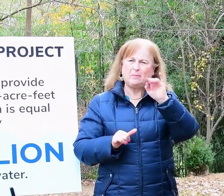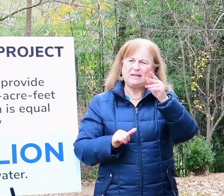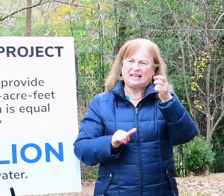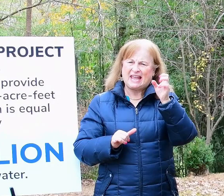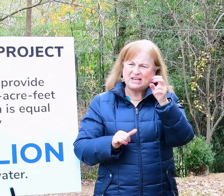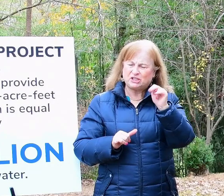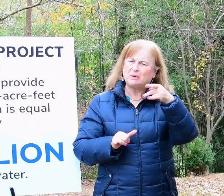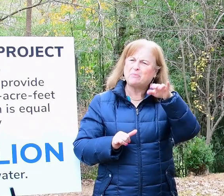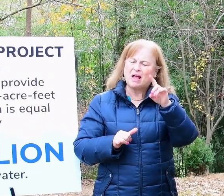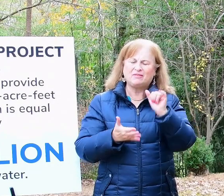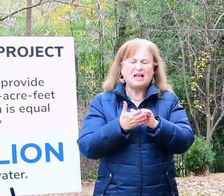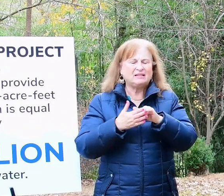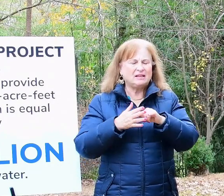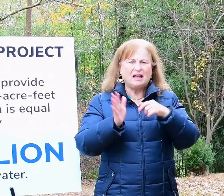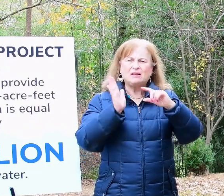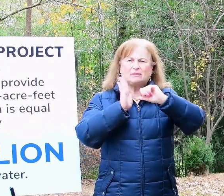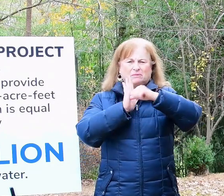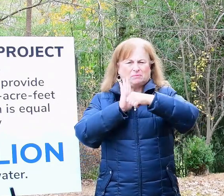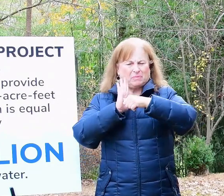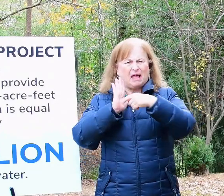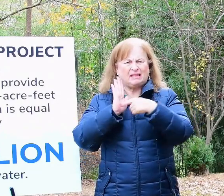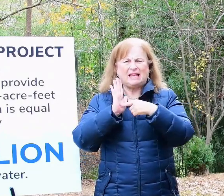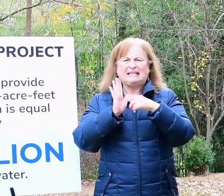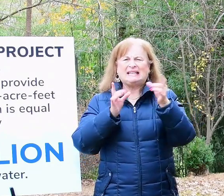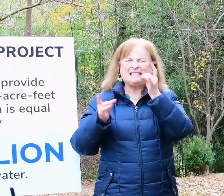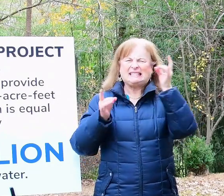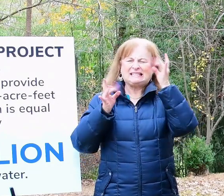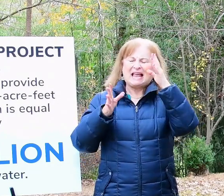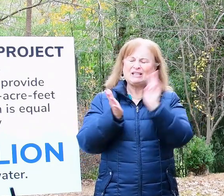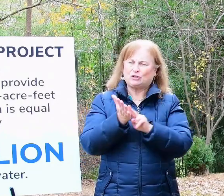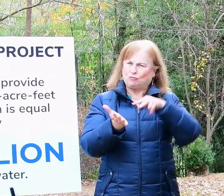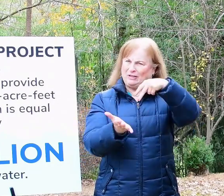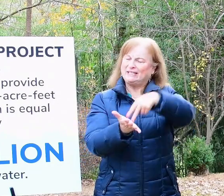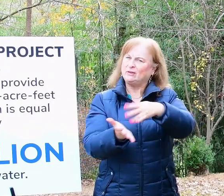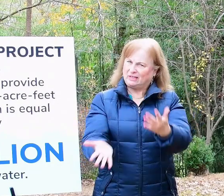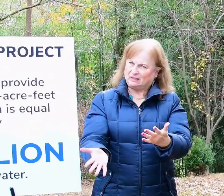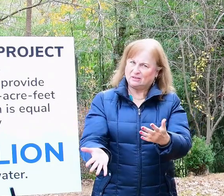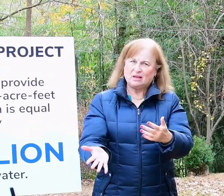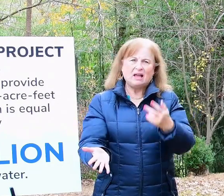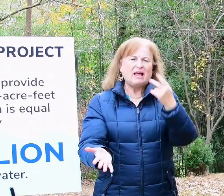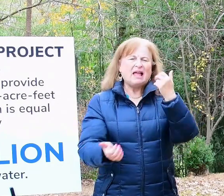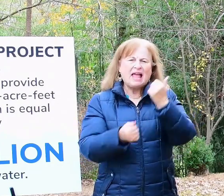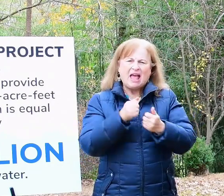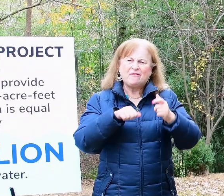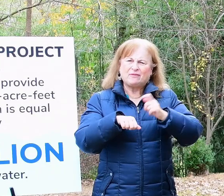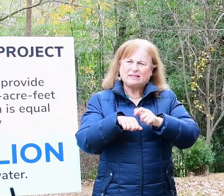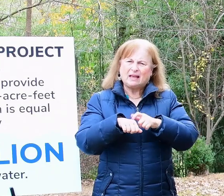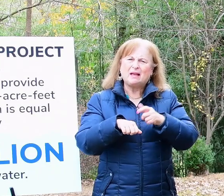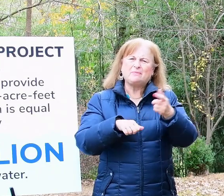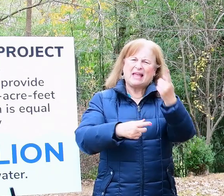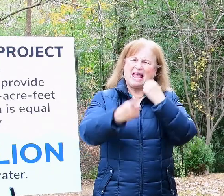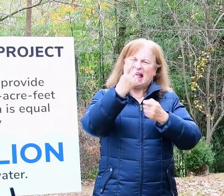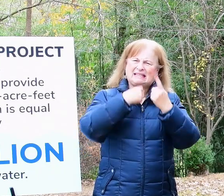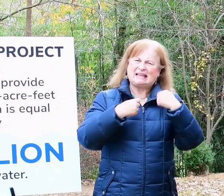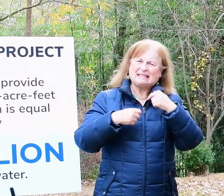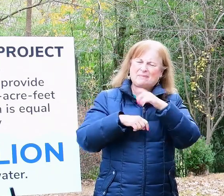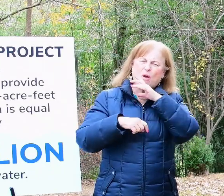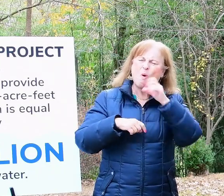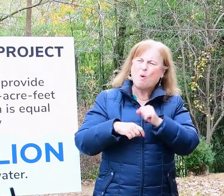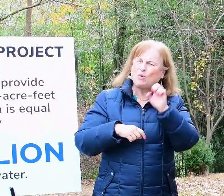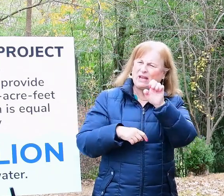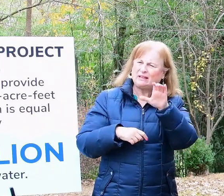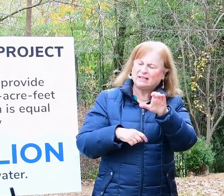are a spotlight of disaster resilience. Every time the ECP is asked about the state of Old Ellicott